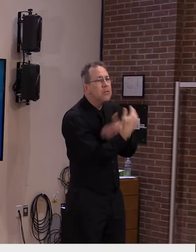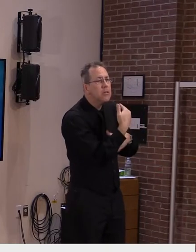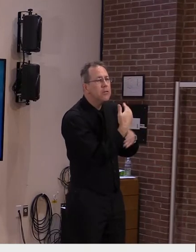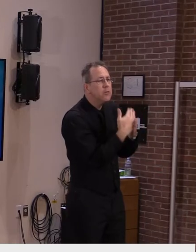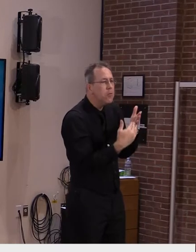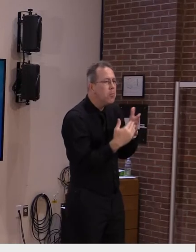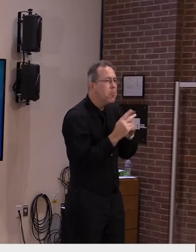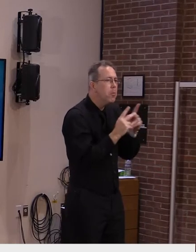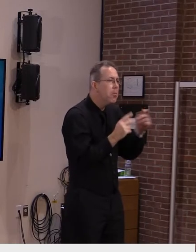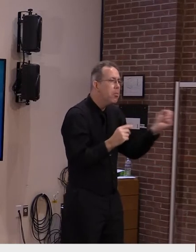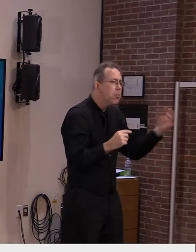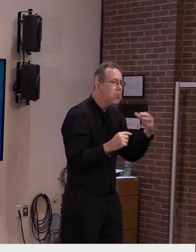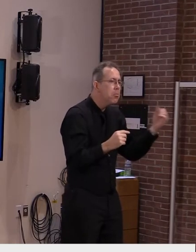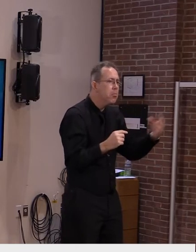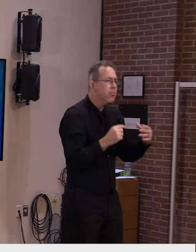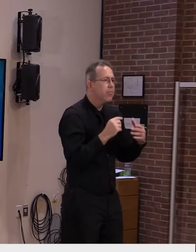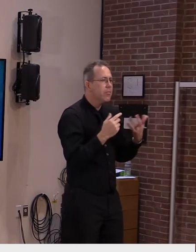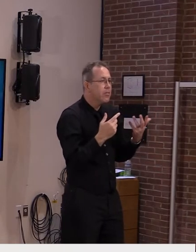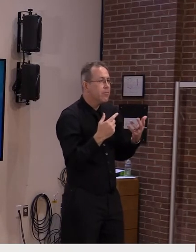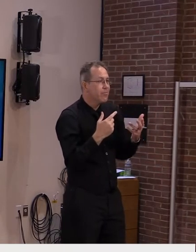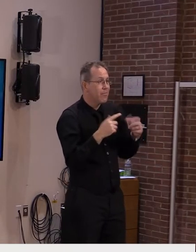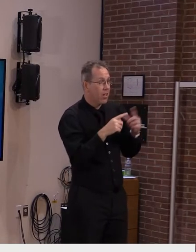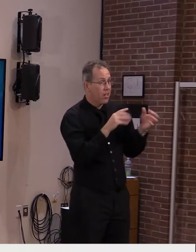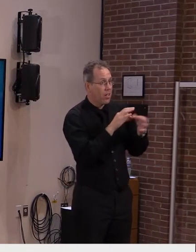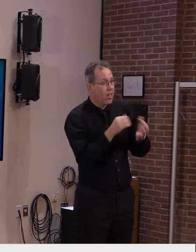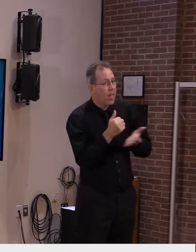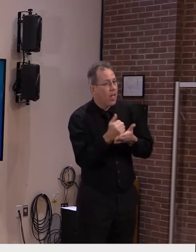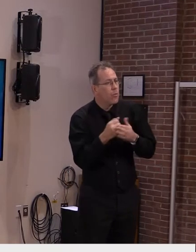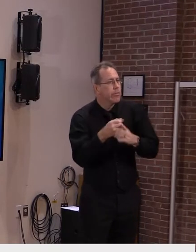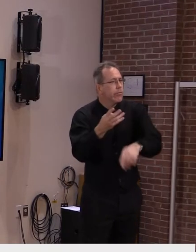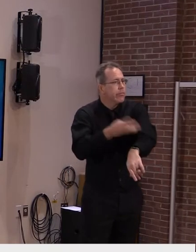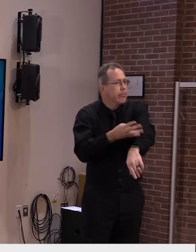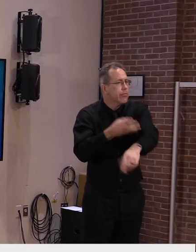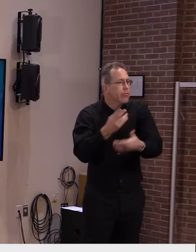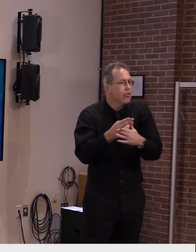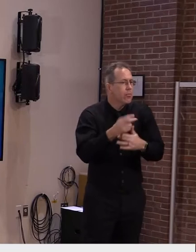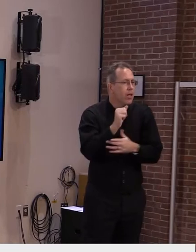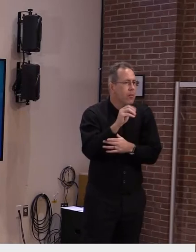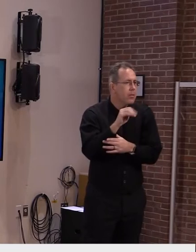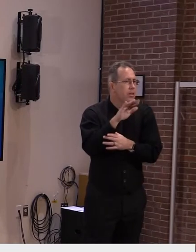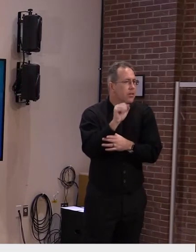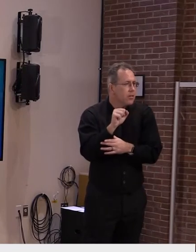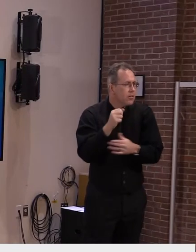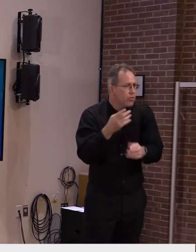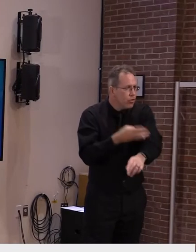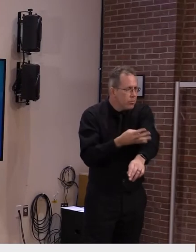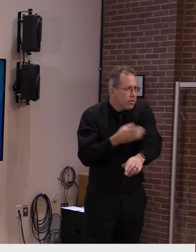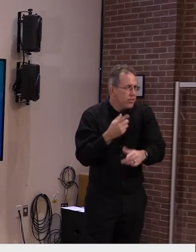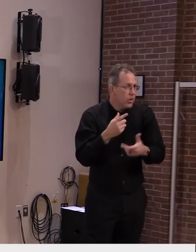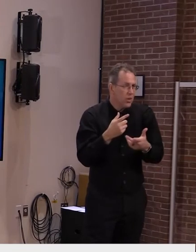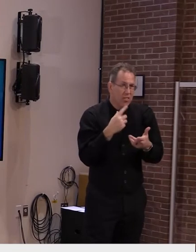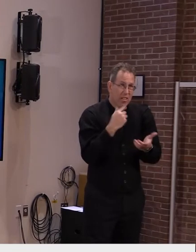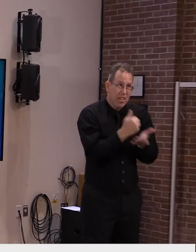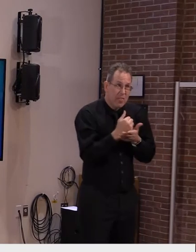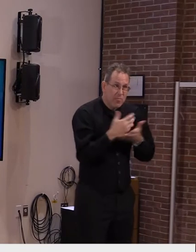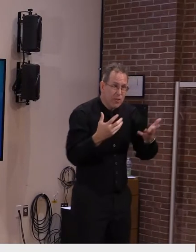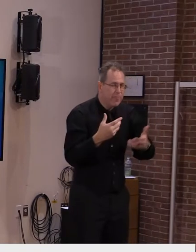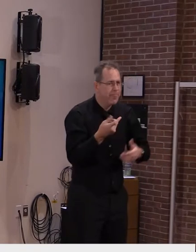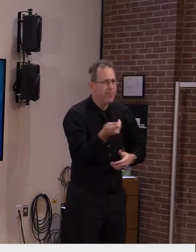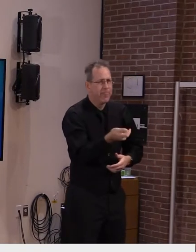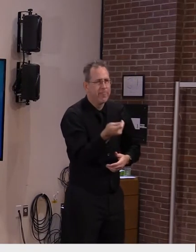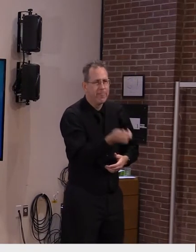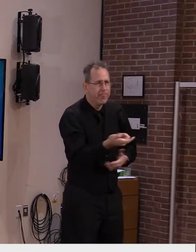particular, probably very modest intervention or not even intervention, help from